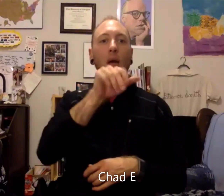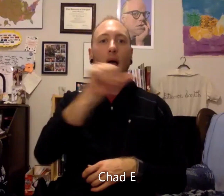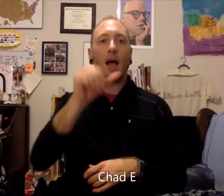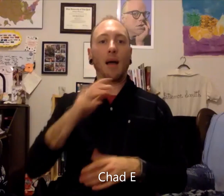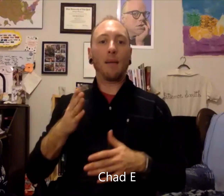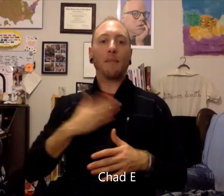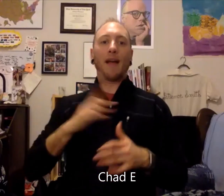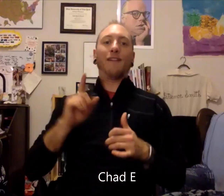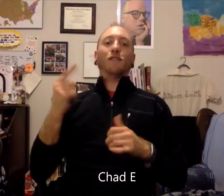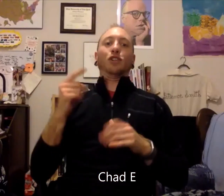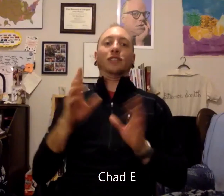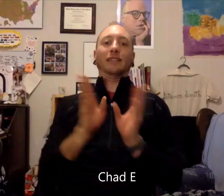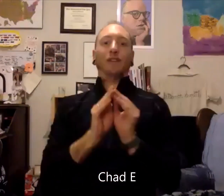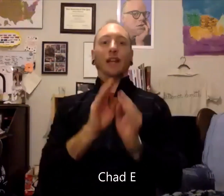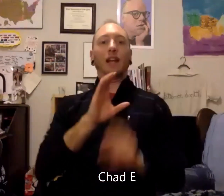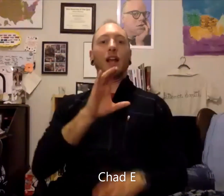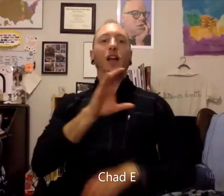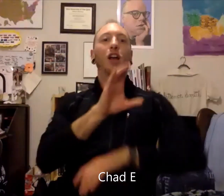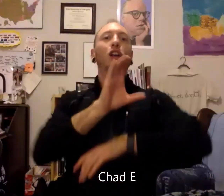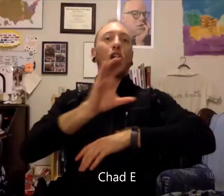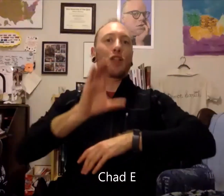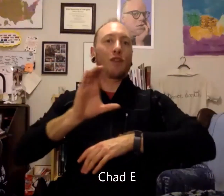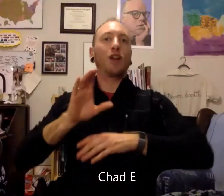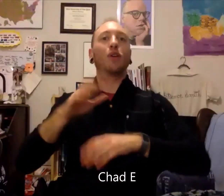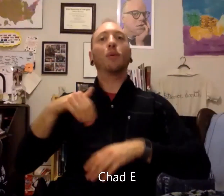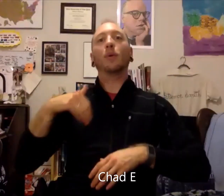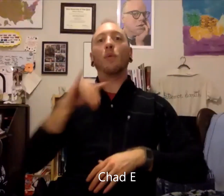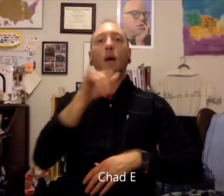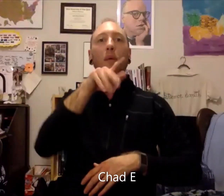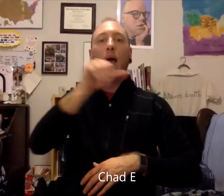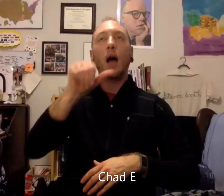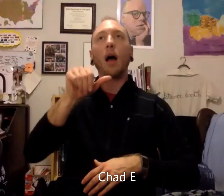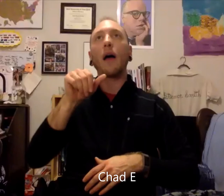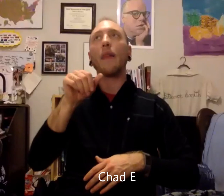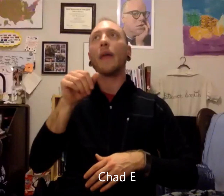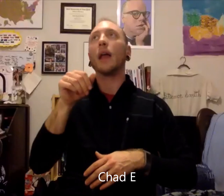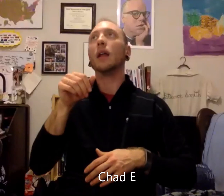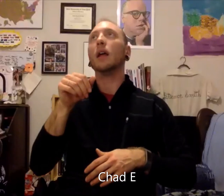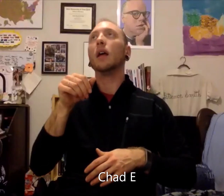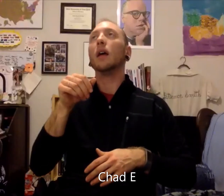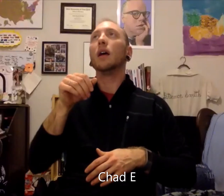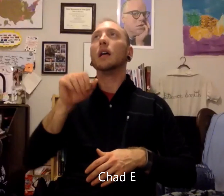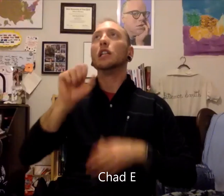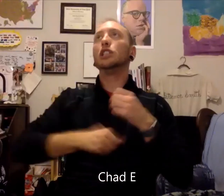when I was 11 months sober, I went to my first ICCY. It was in Boston in 1987. we drove,